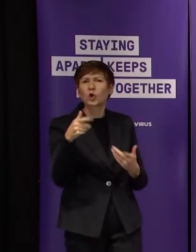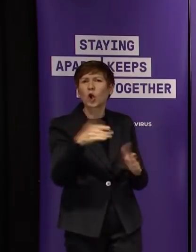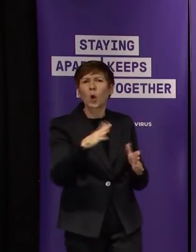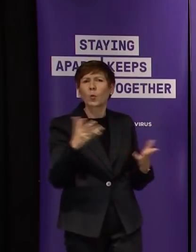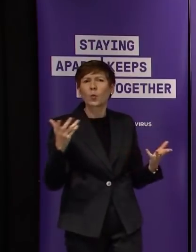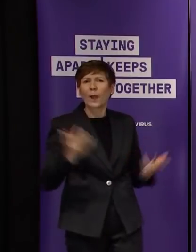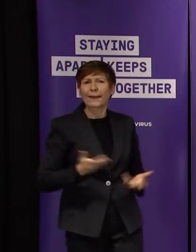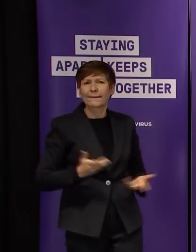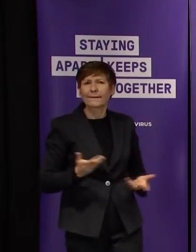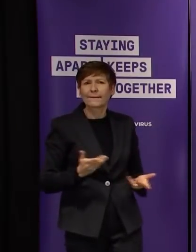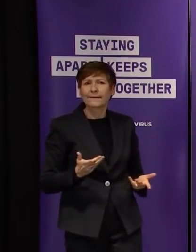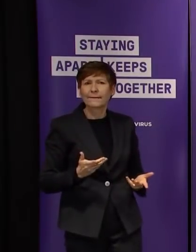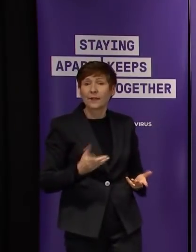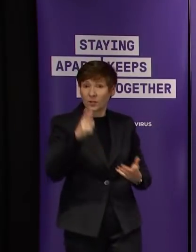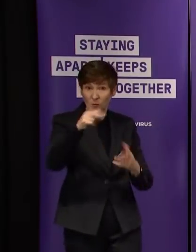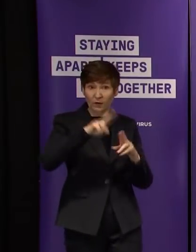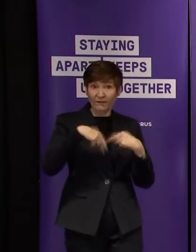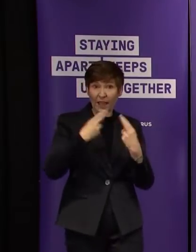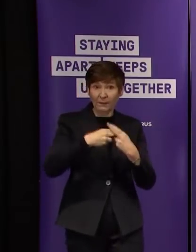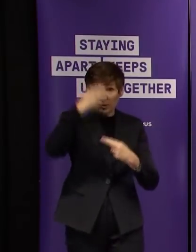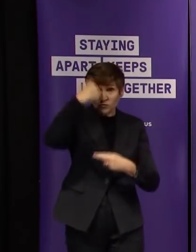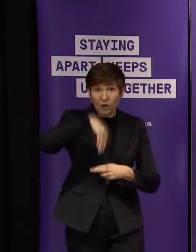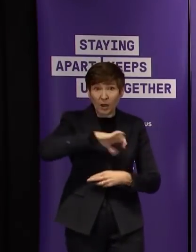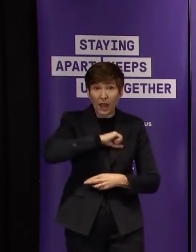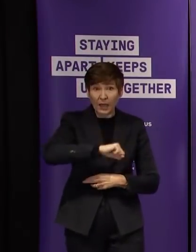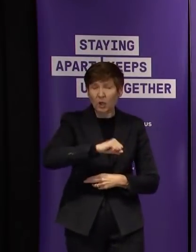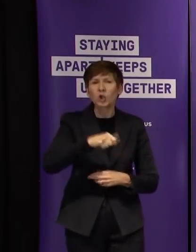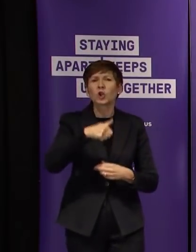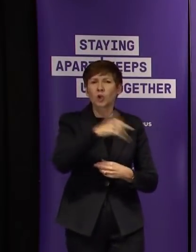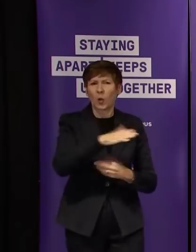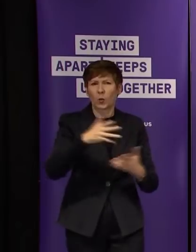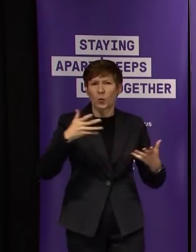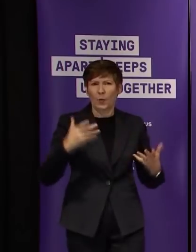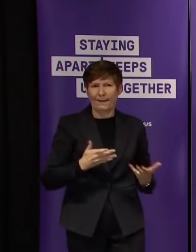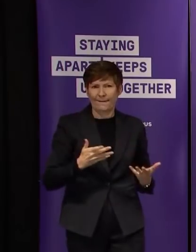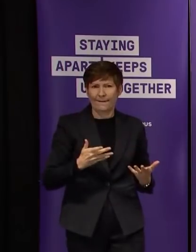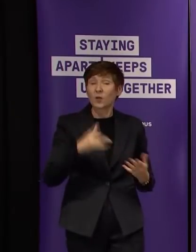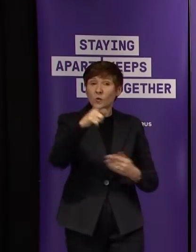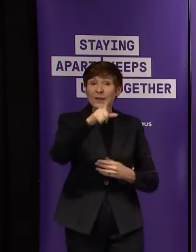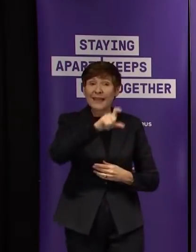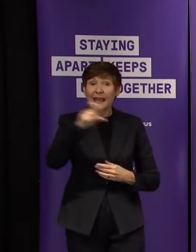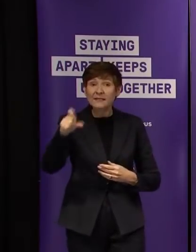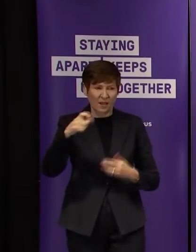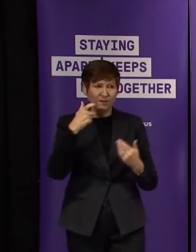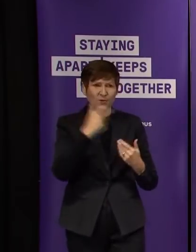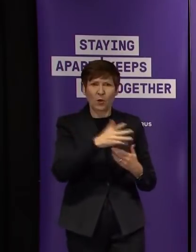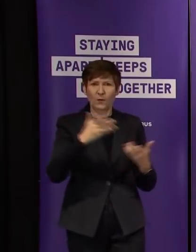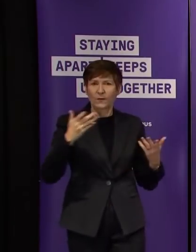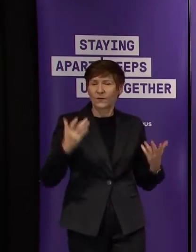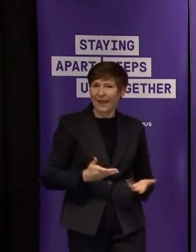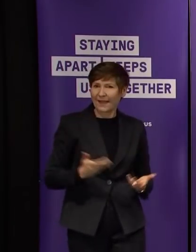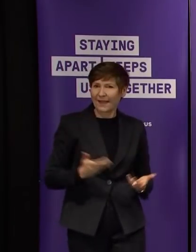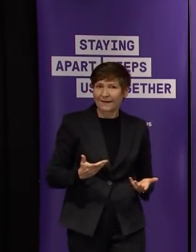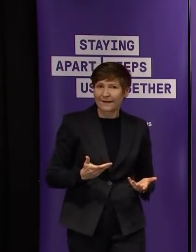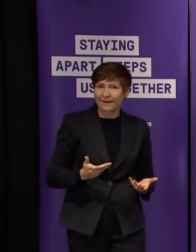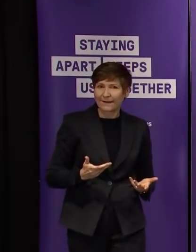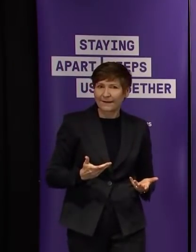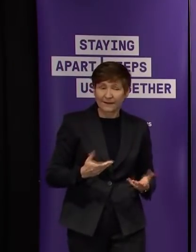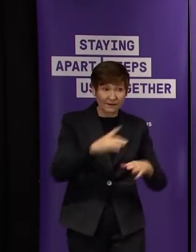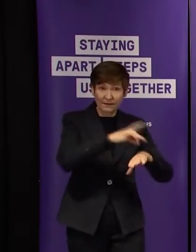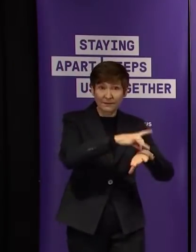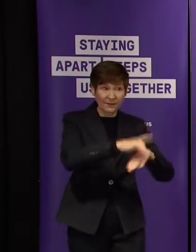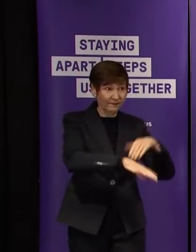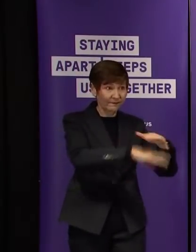who will need care and support. And the great fear and the likelihood would be that we wouldn't be able to provide those